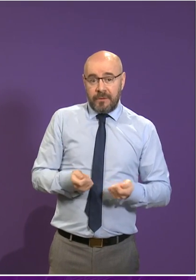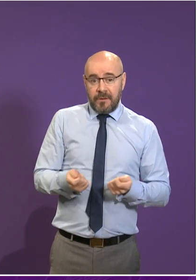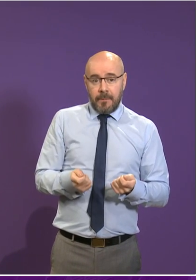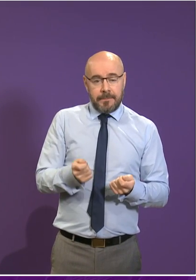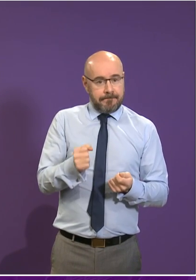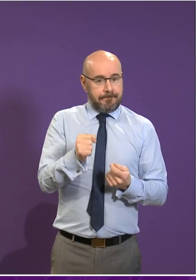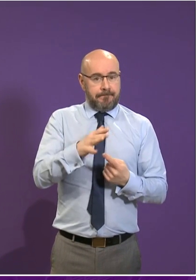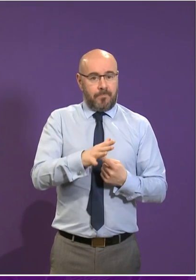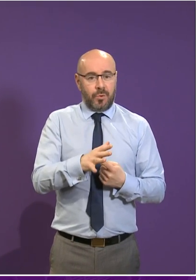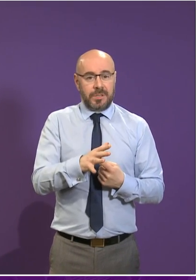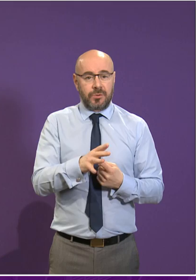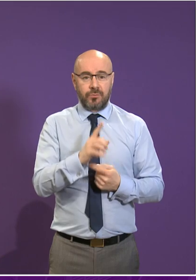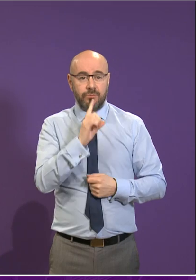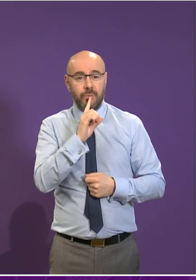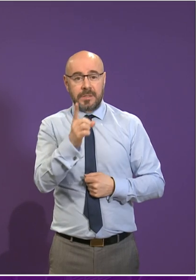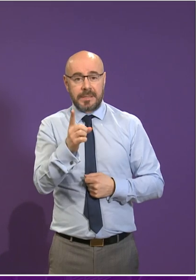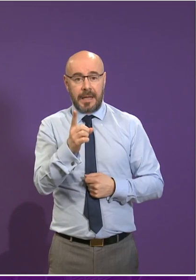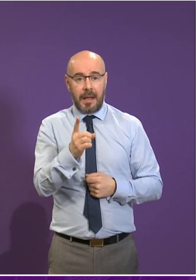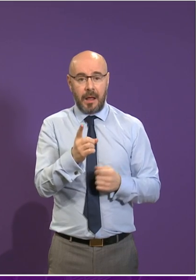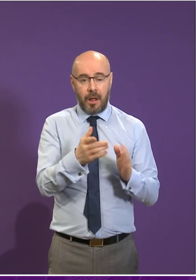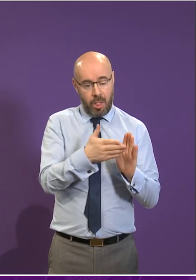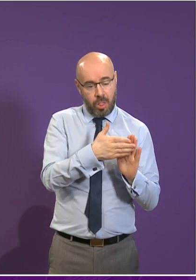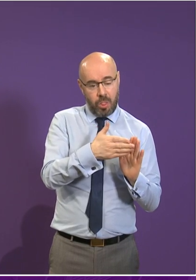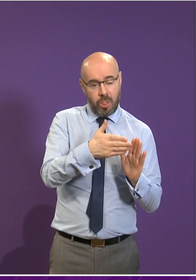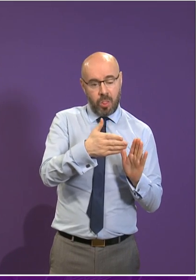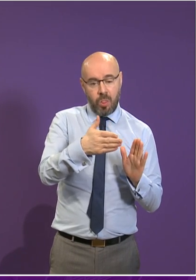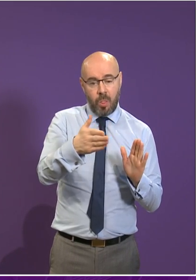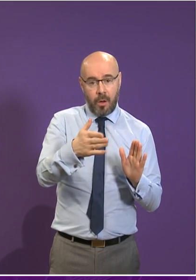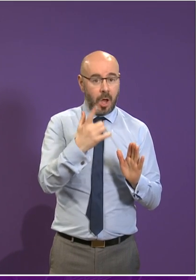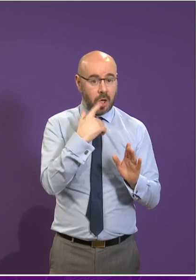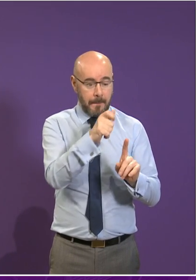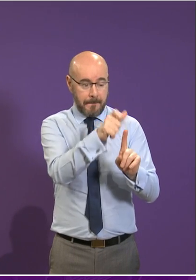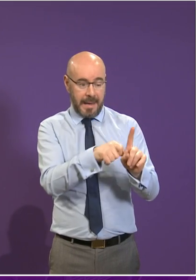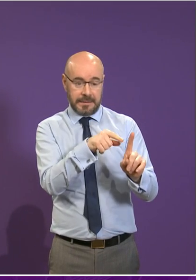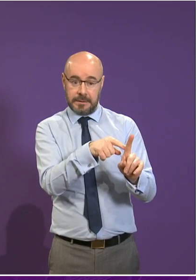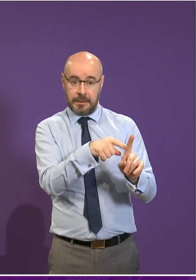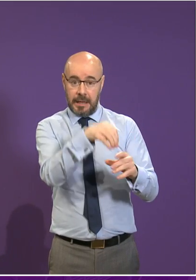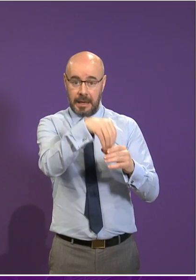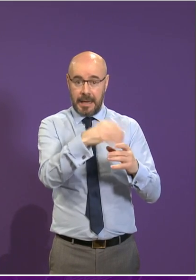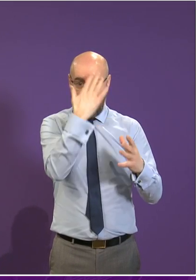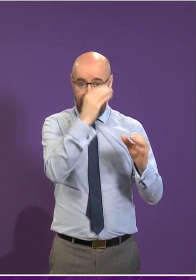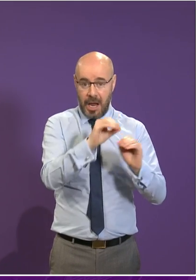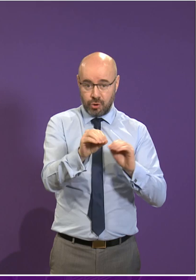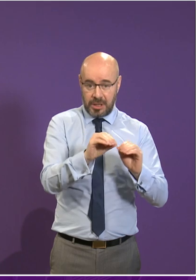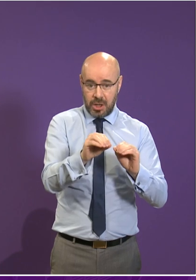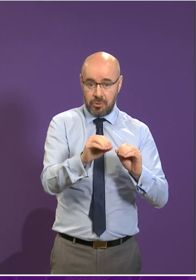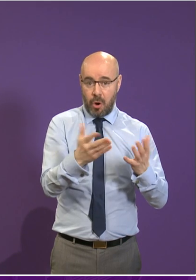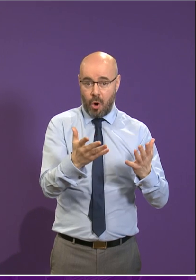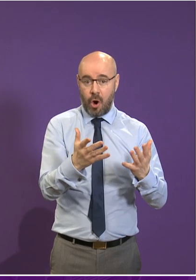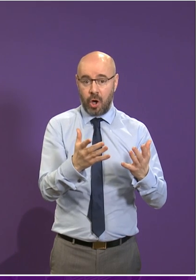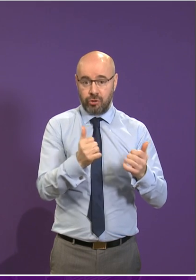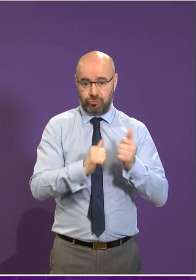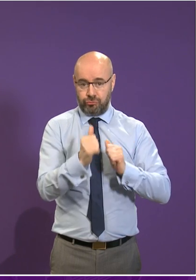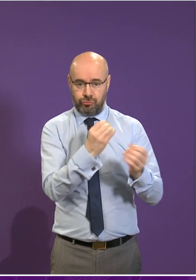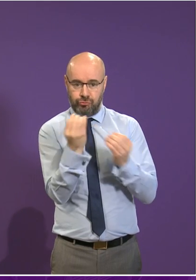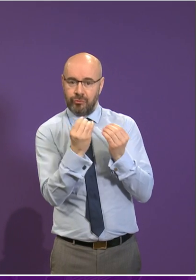important to note that the longer young people spend in either education or training, so some of what I'm about